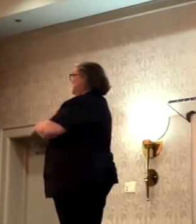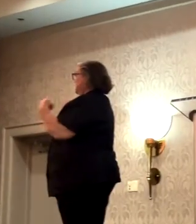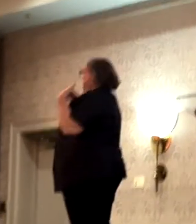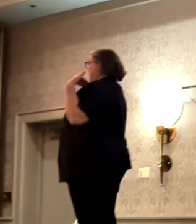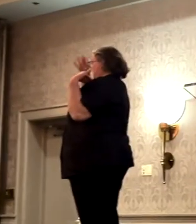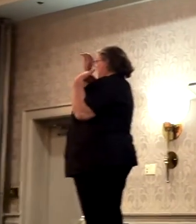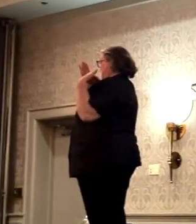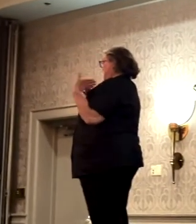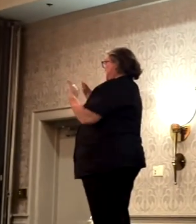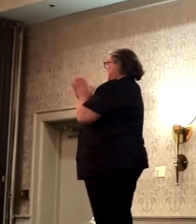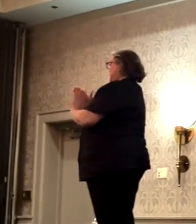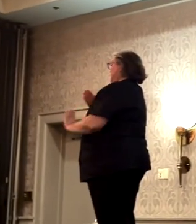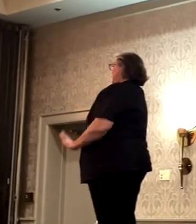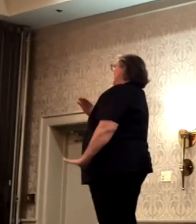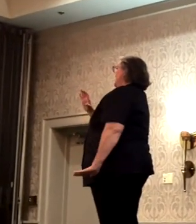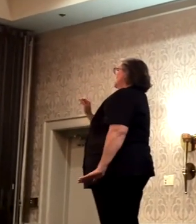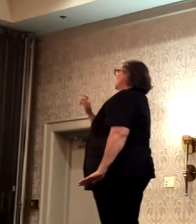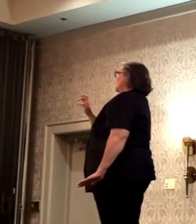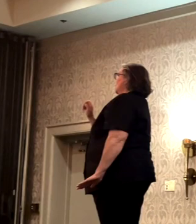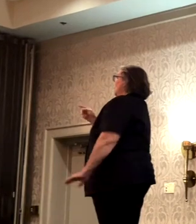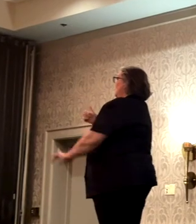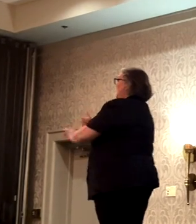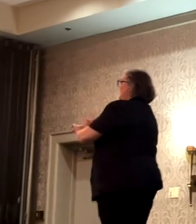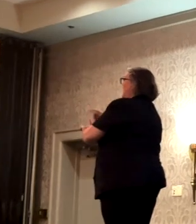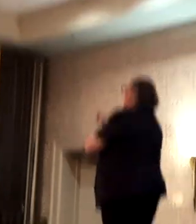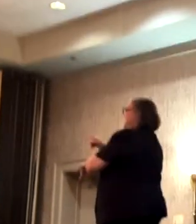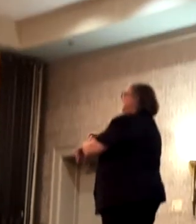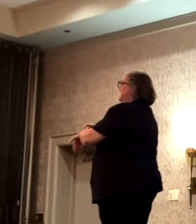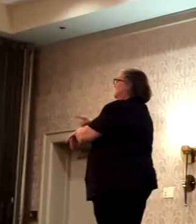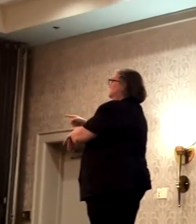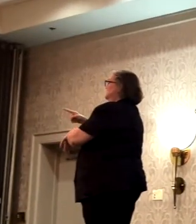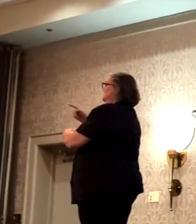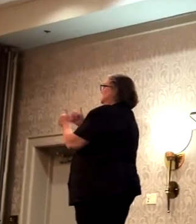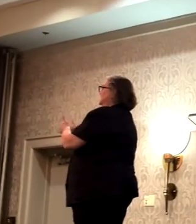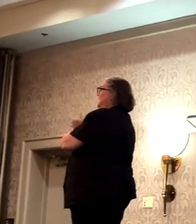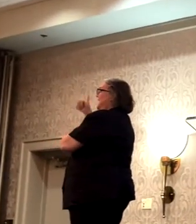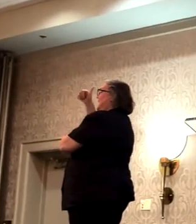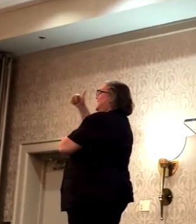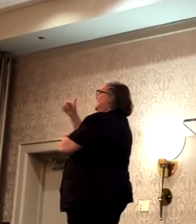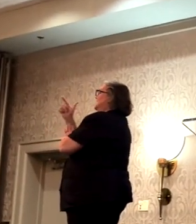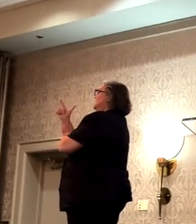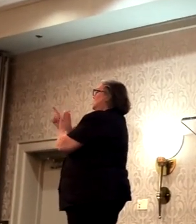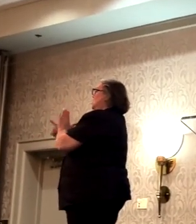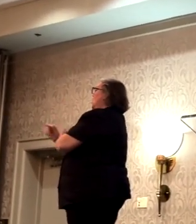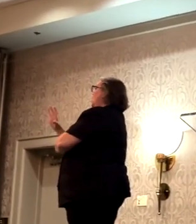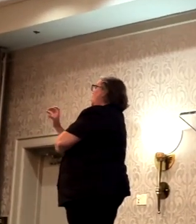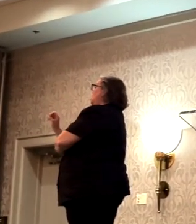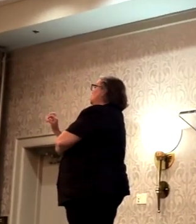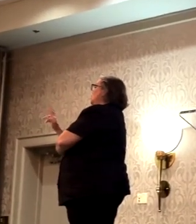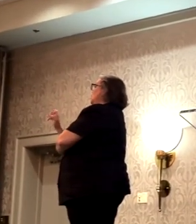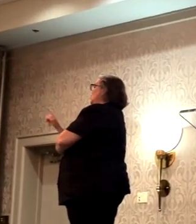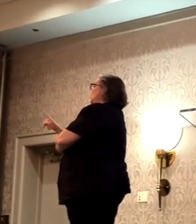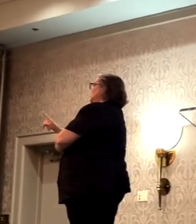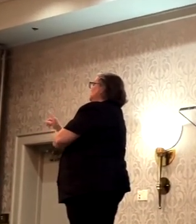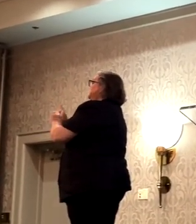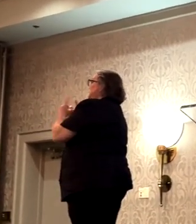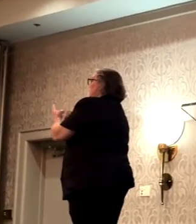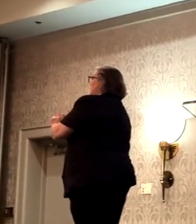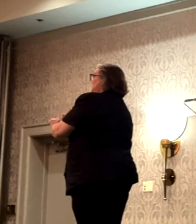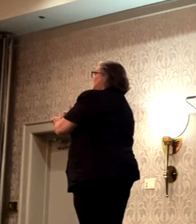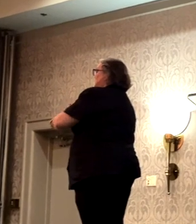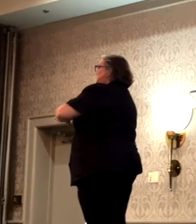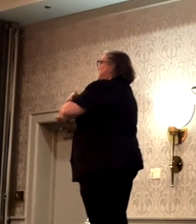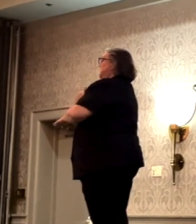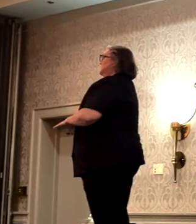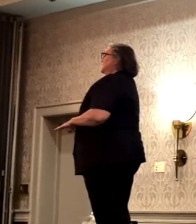my clerk. Carol Fargnoli was then the head of the law clerk department and served in that capacity for many years. She sent me Gil